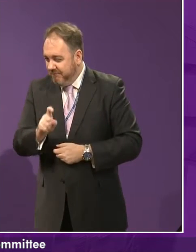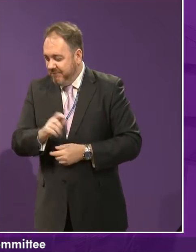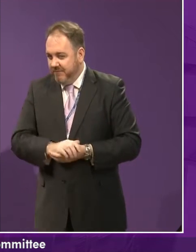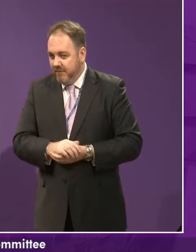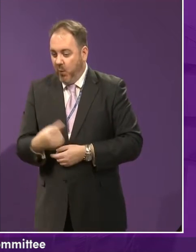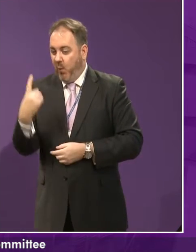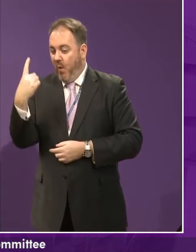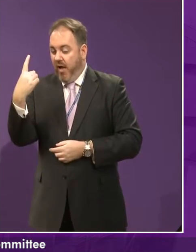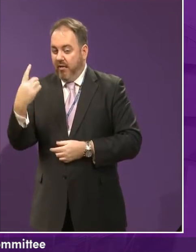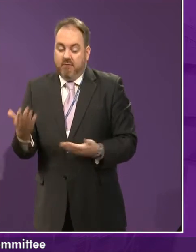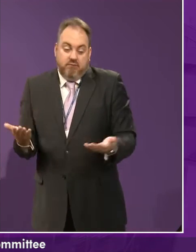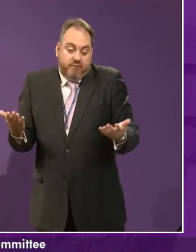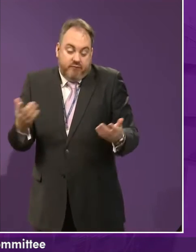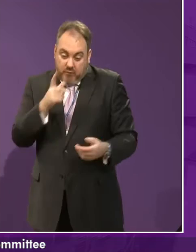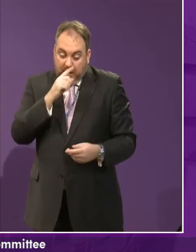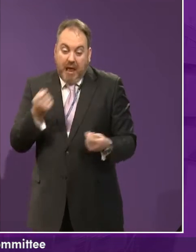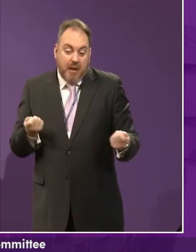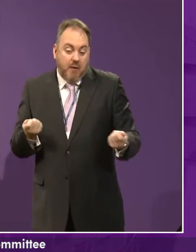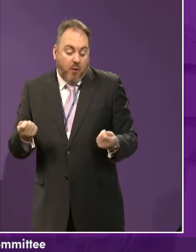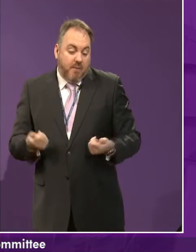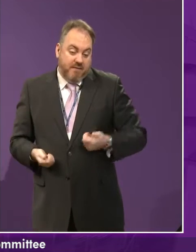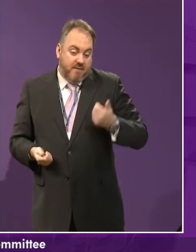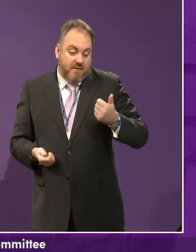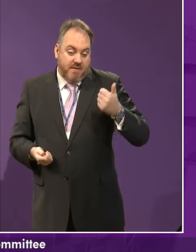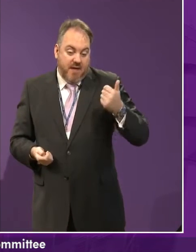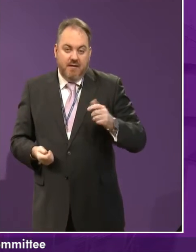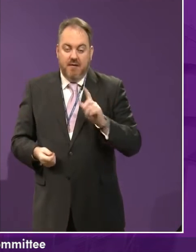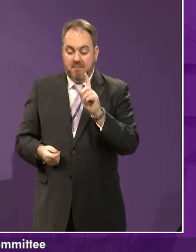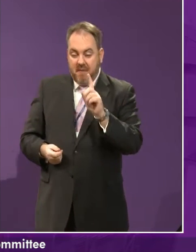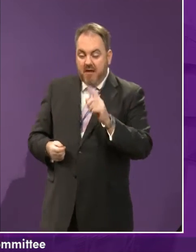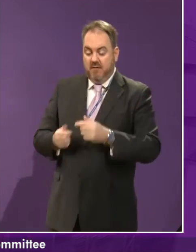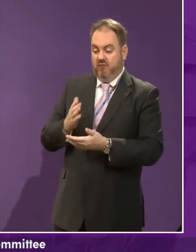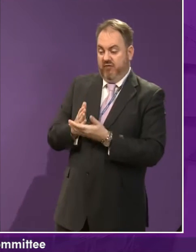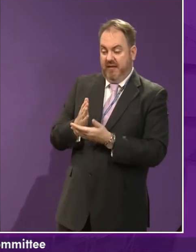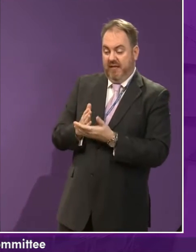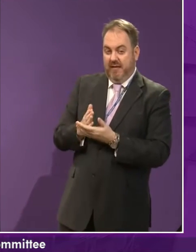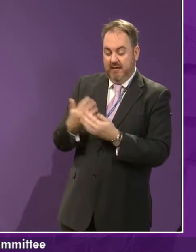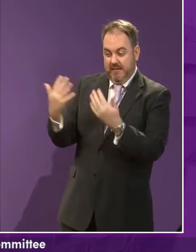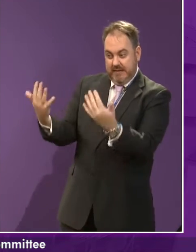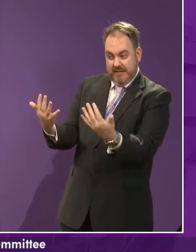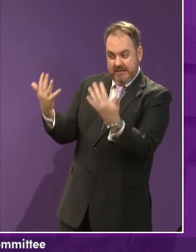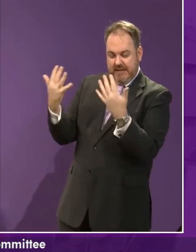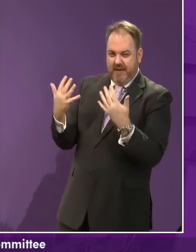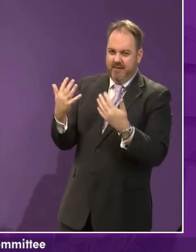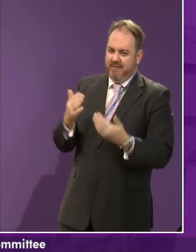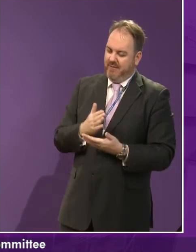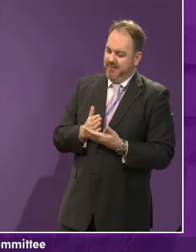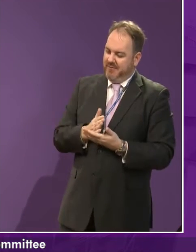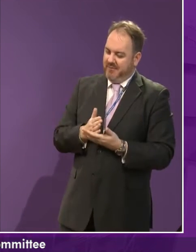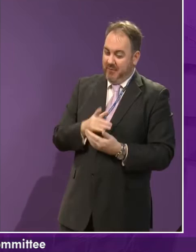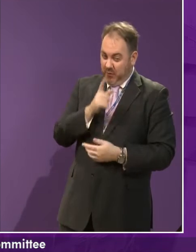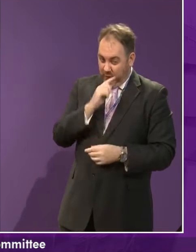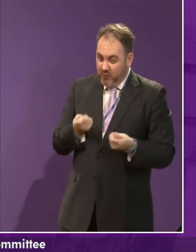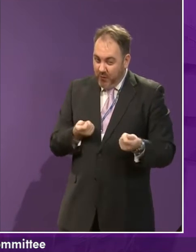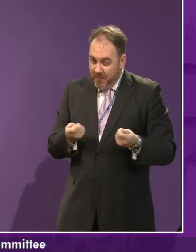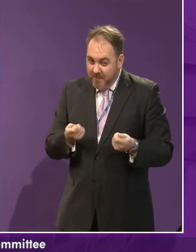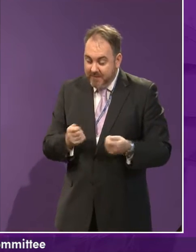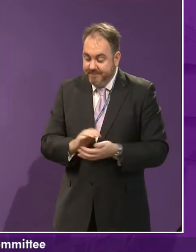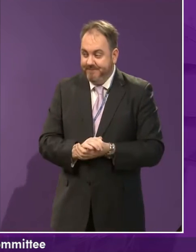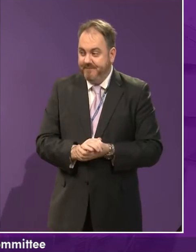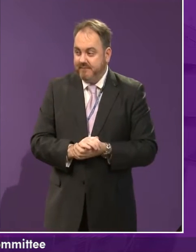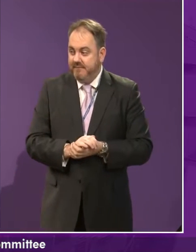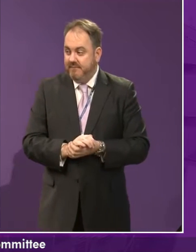was fine? I think it's a very fair question. I'm not trying to accuse you of not, but I think, what is the level that you can cope with?